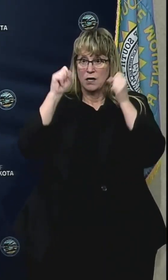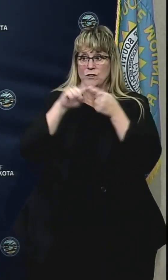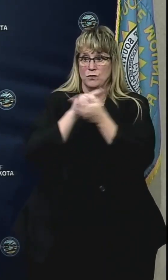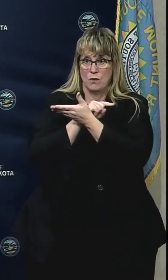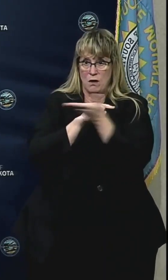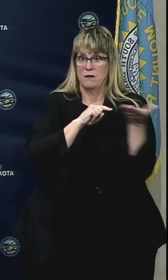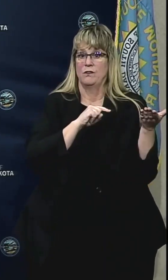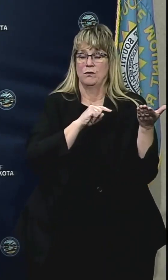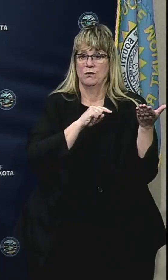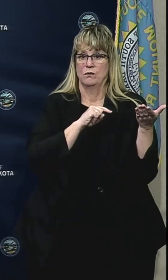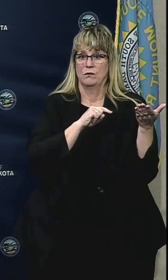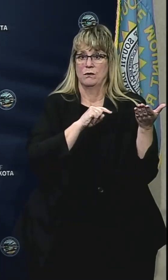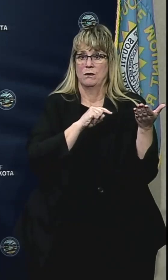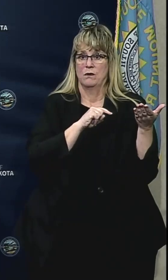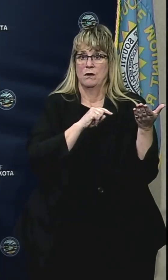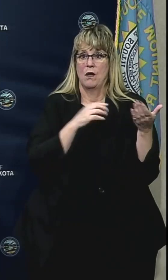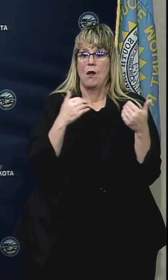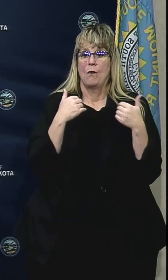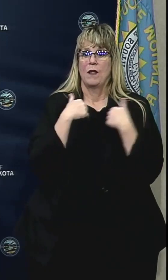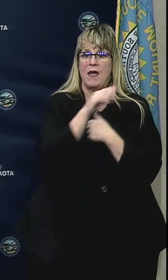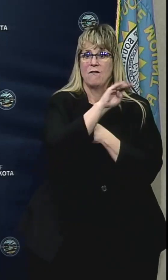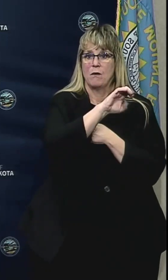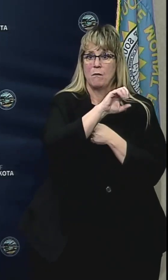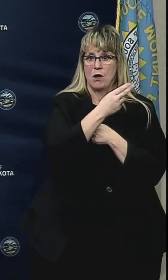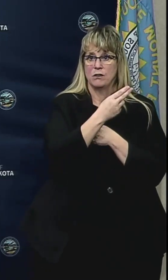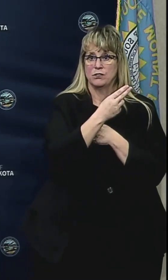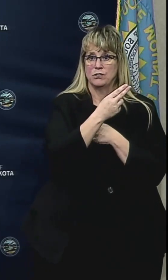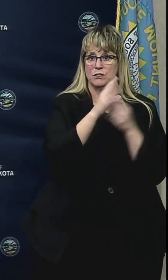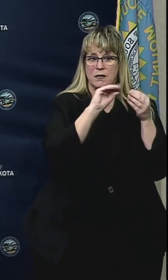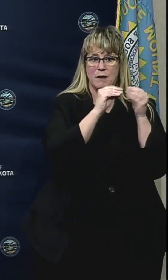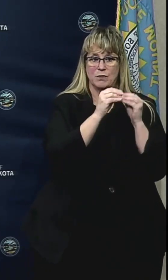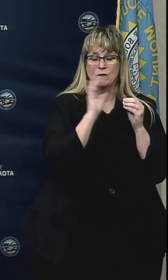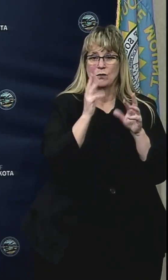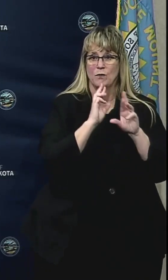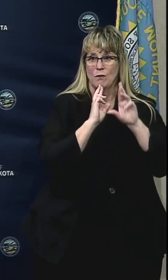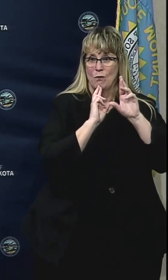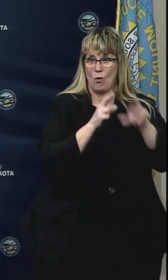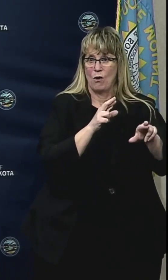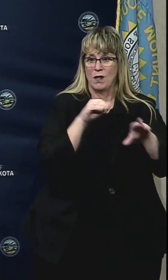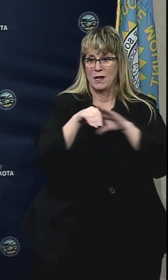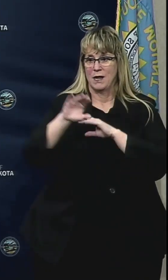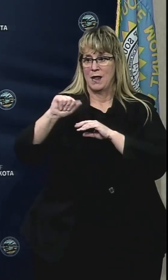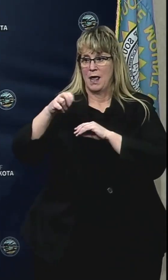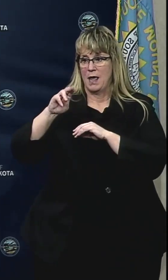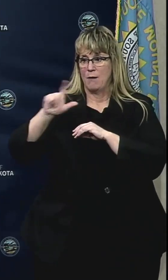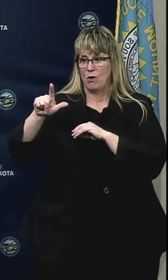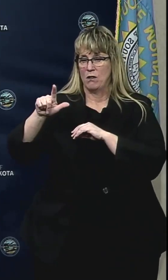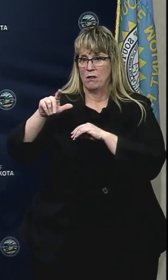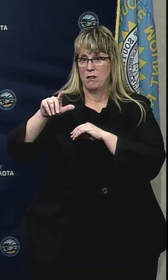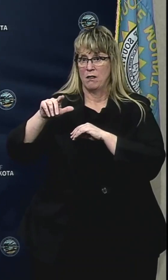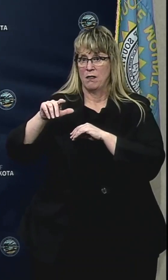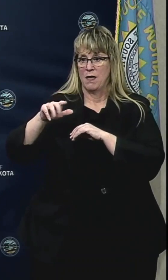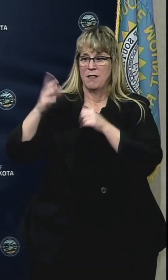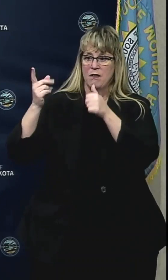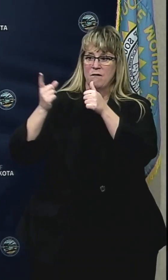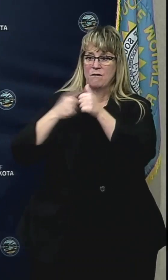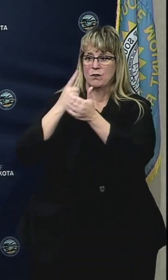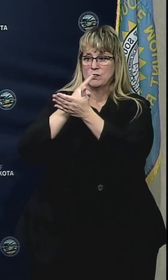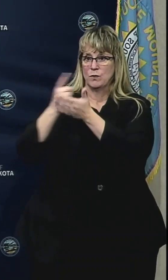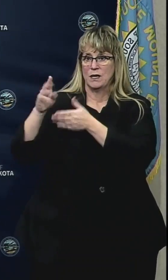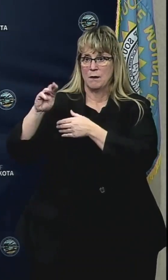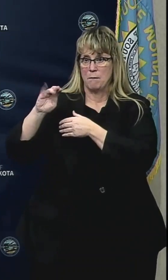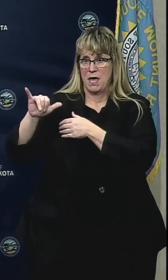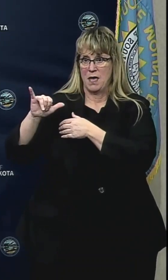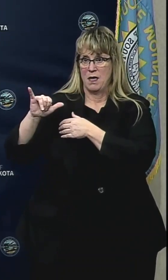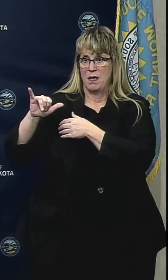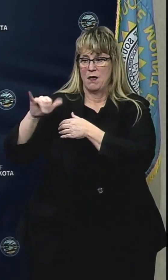you. We will have our March sales tax numbers be reported in April, and the first week of May is when they will